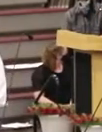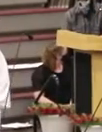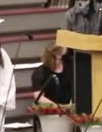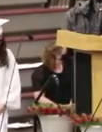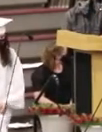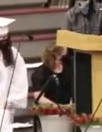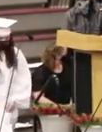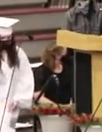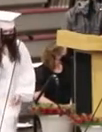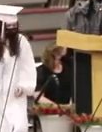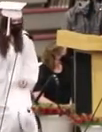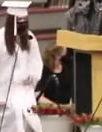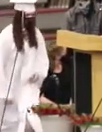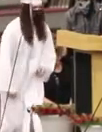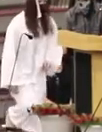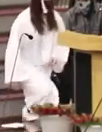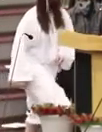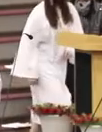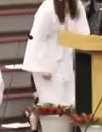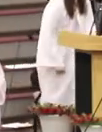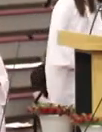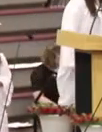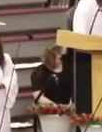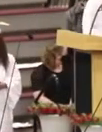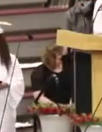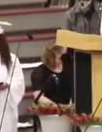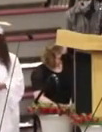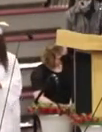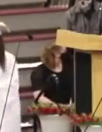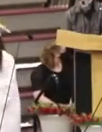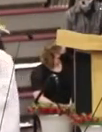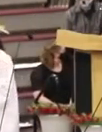Rose Marie C. Borges.